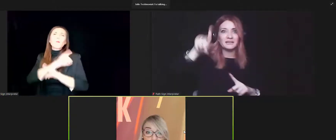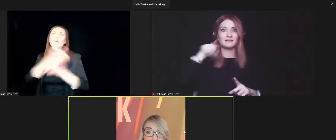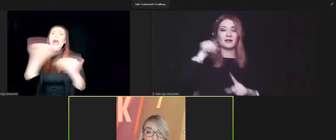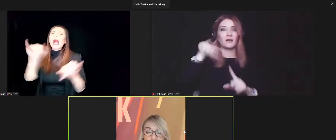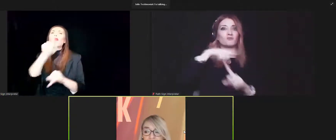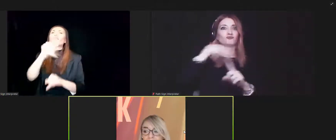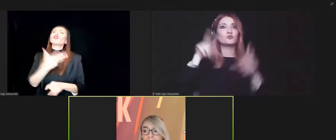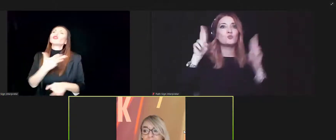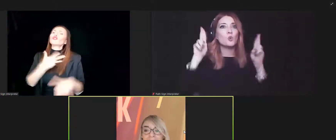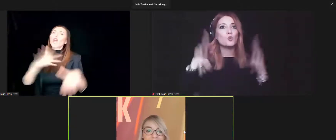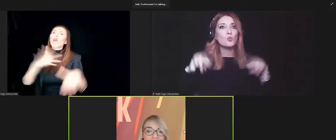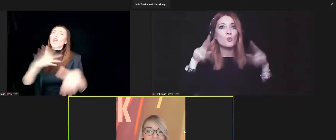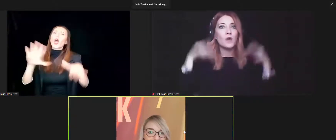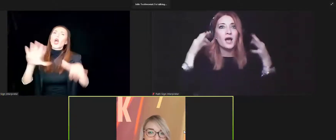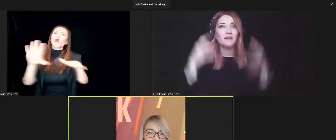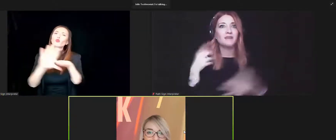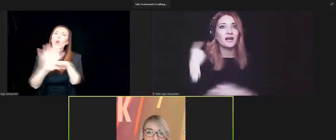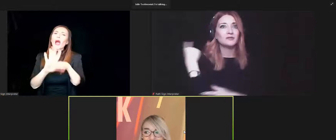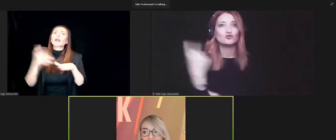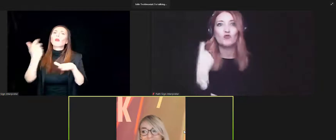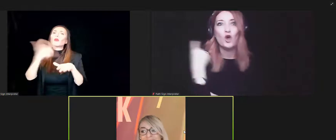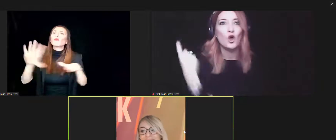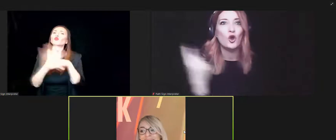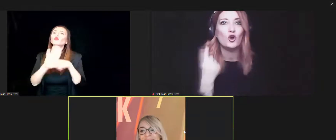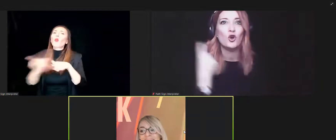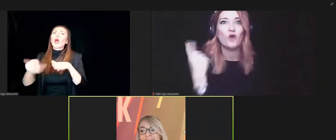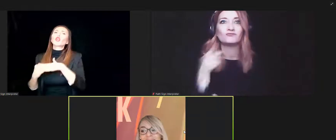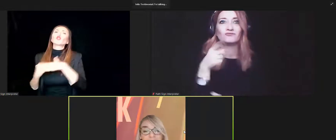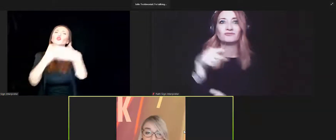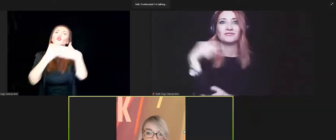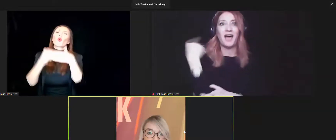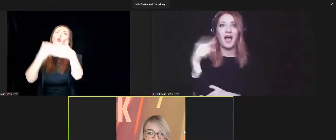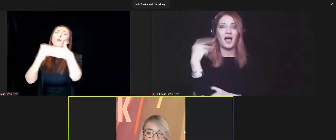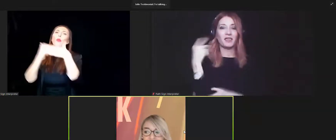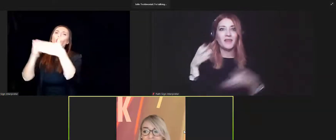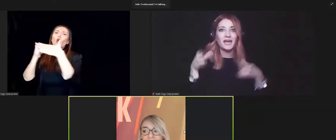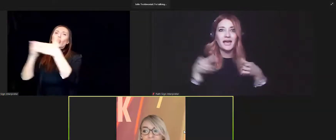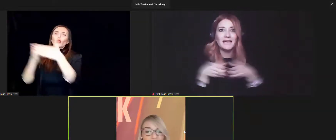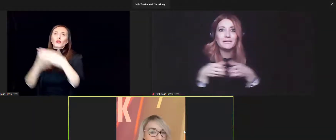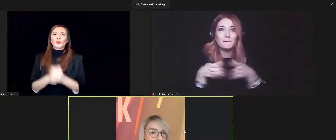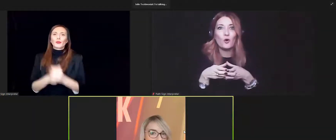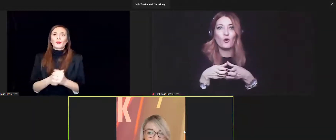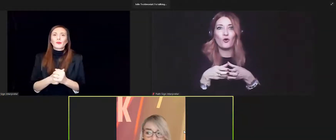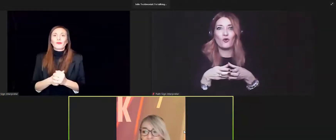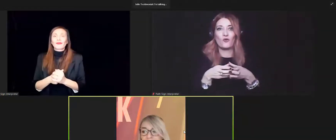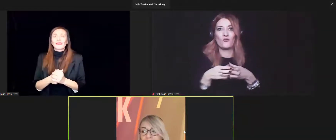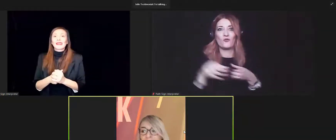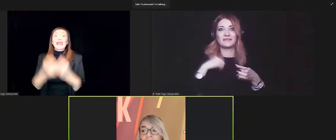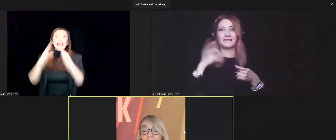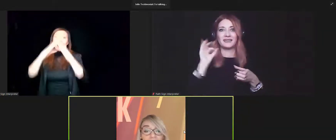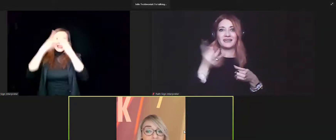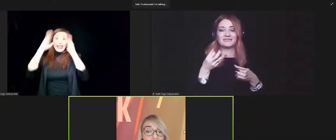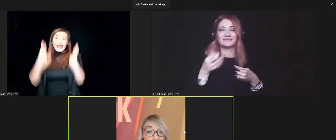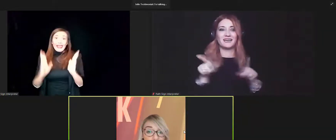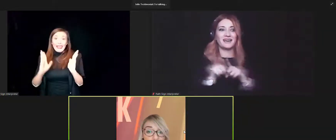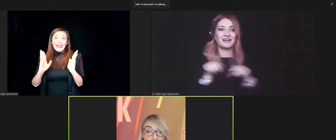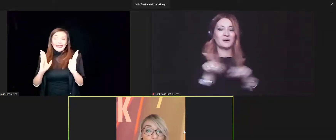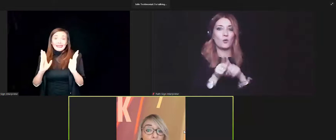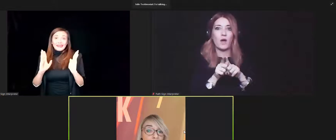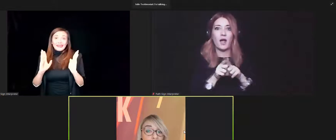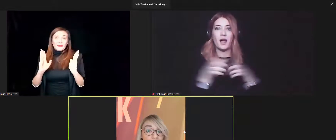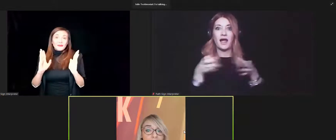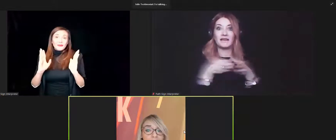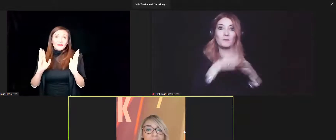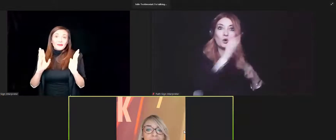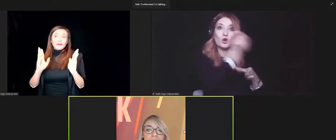At home, it's easy. Your husband or your wife have also